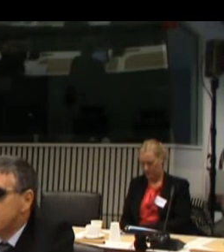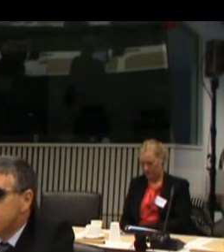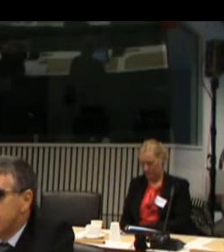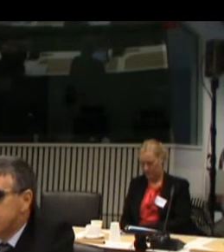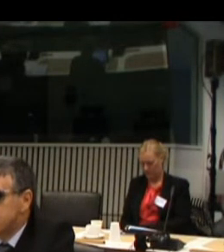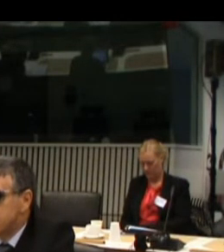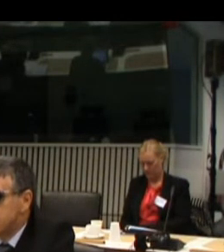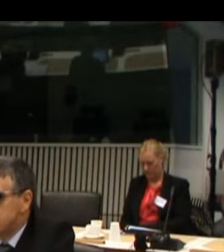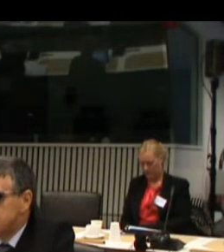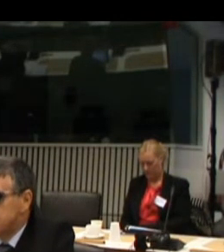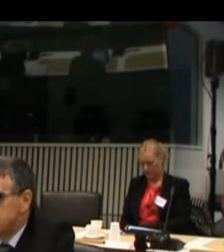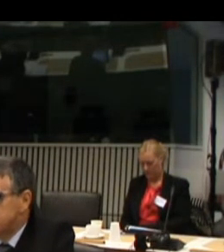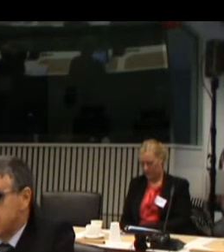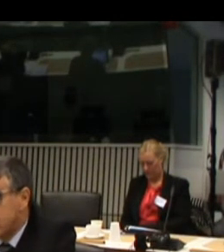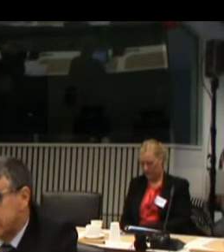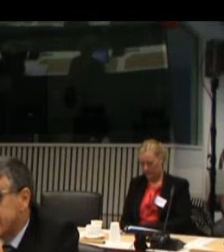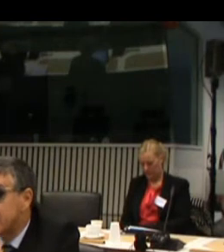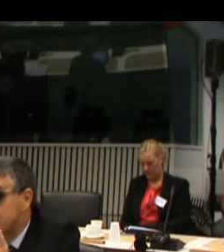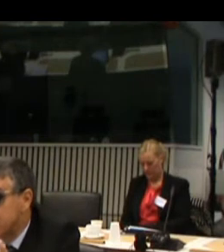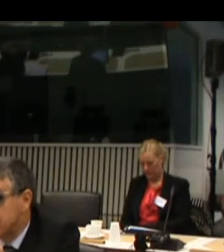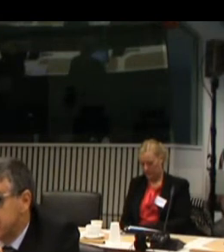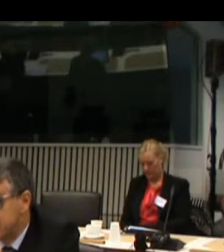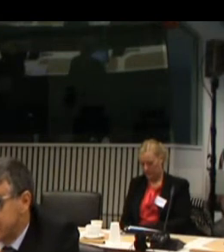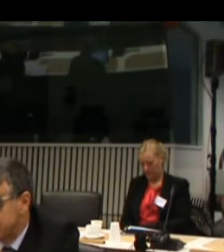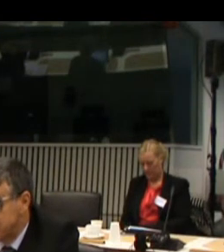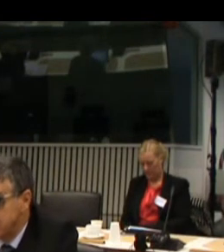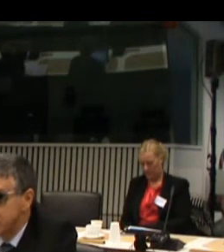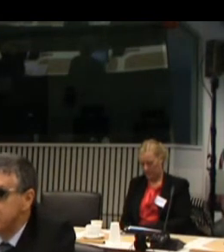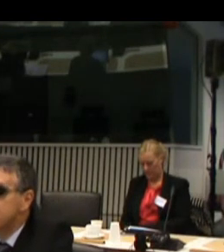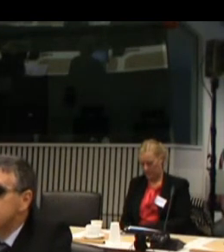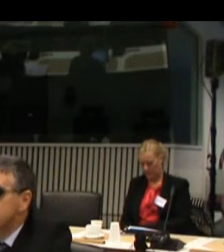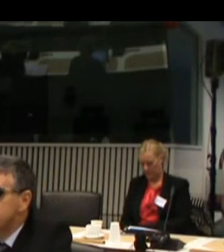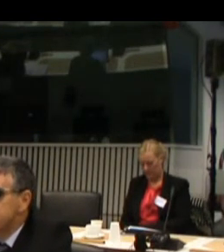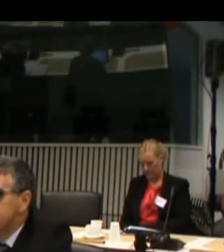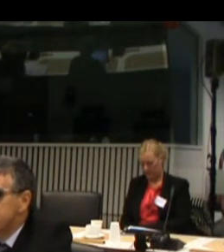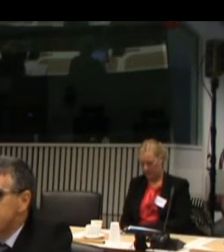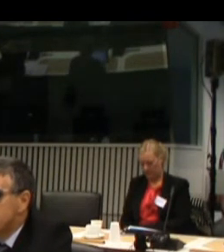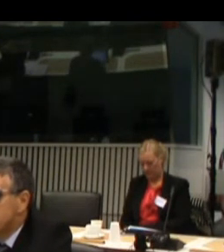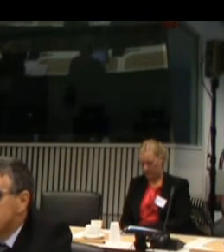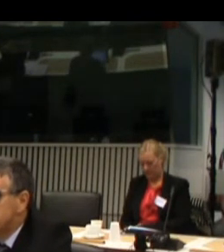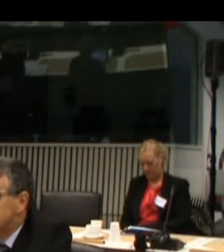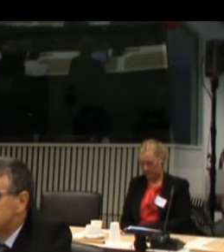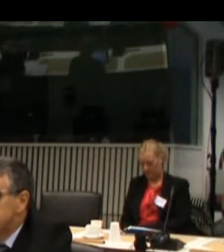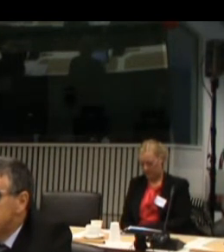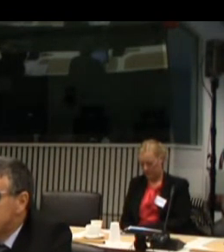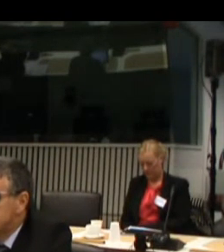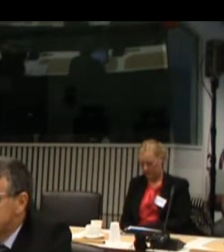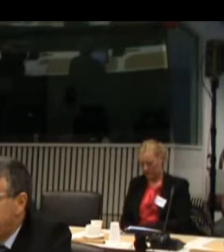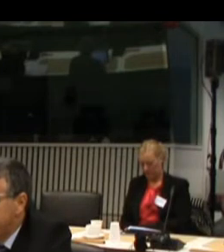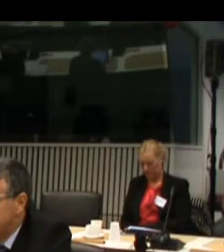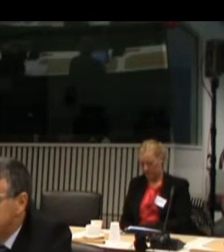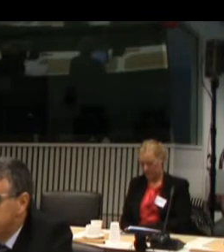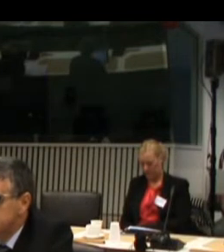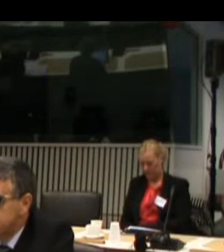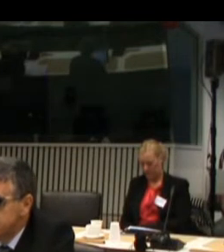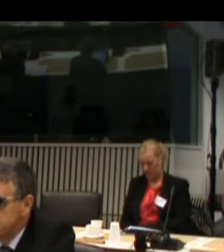it will be nice if possible, without getting into confidential information, to give an idea what kind of incomes do you